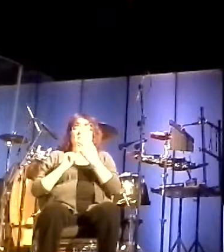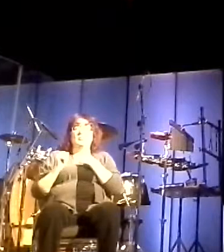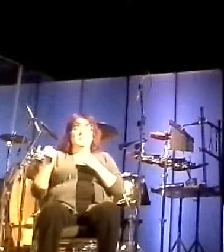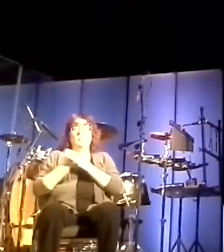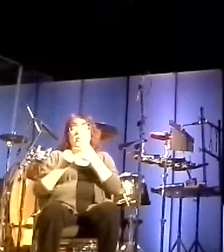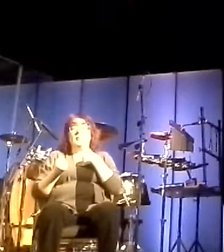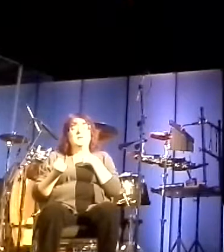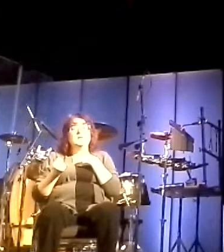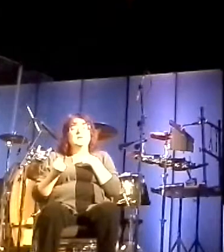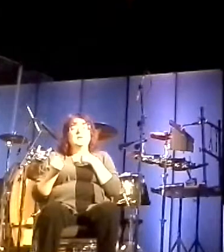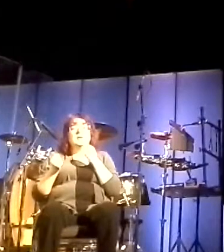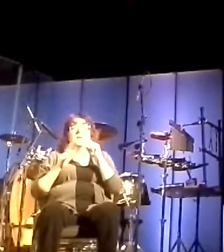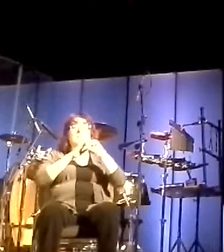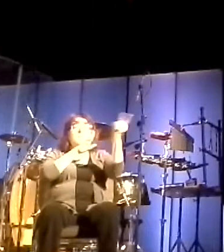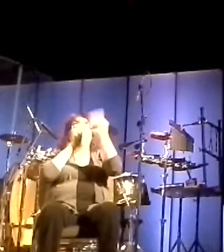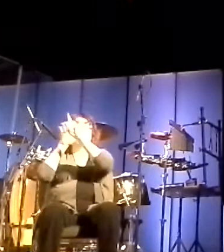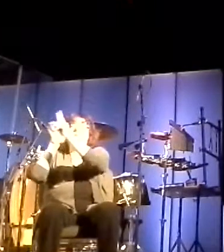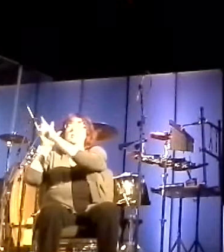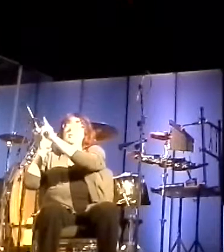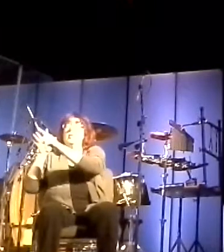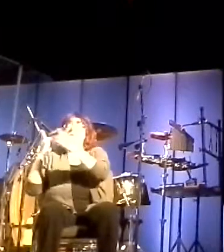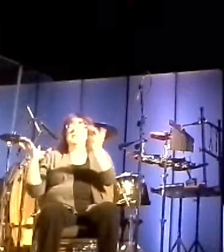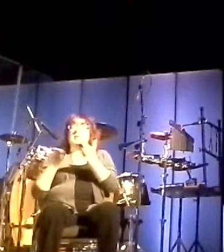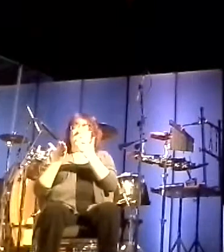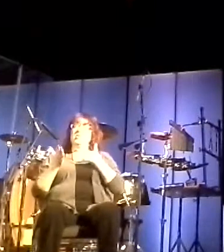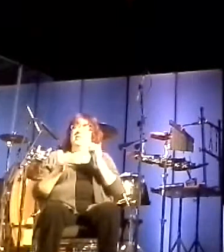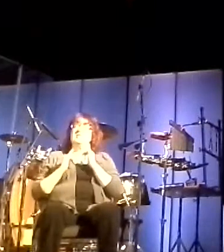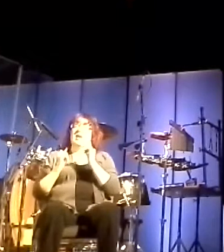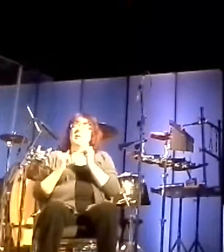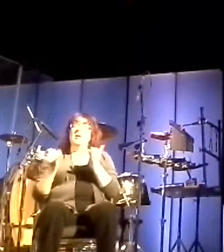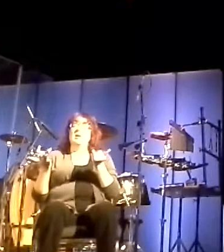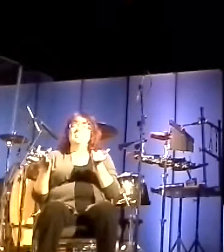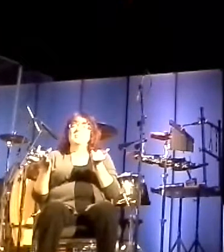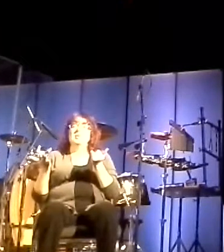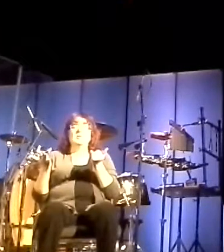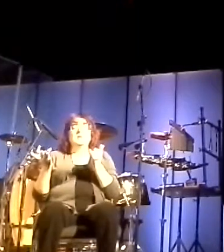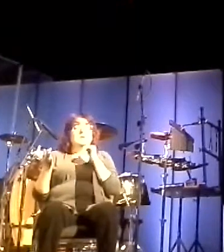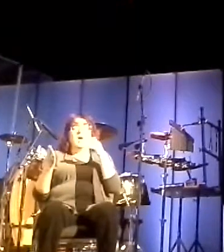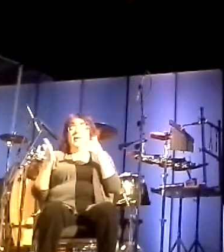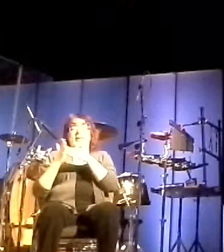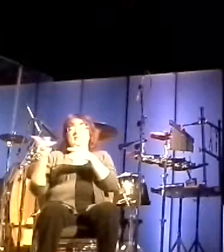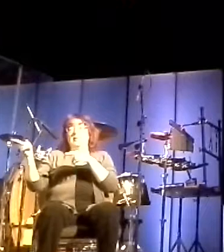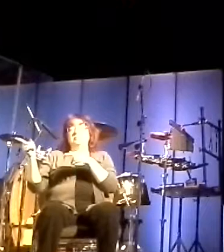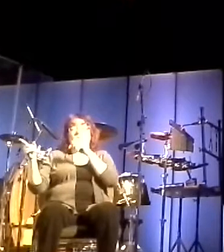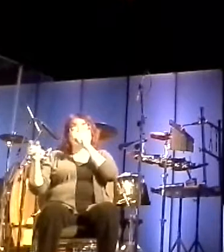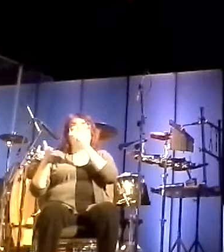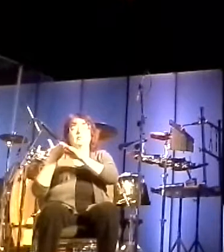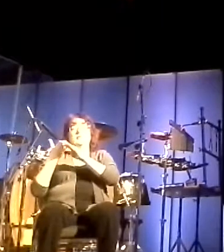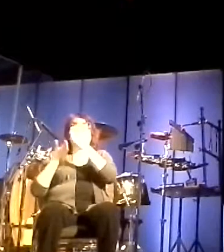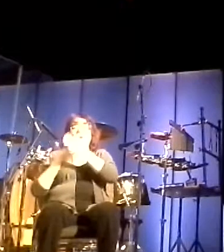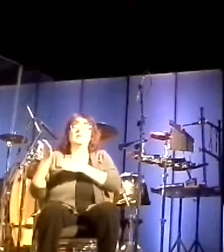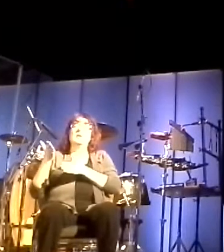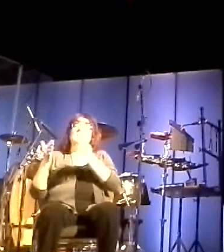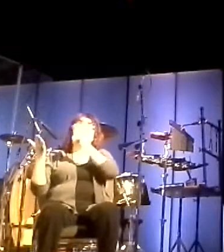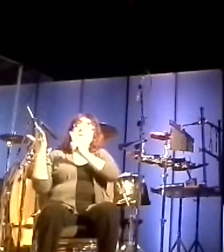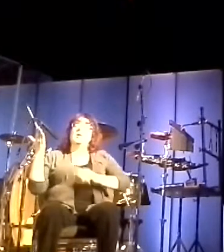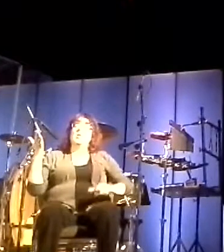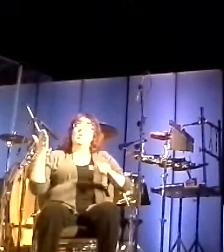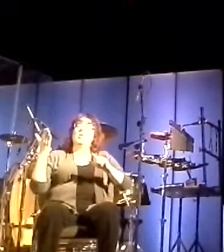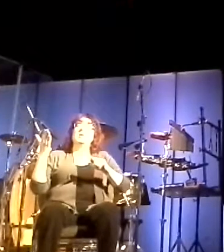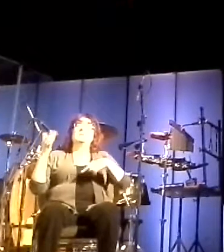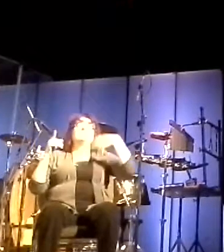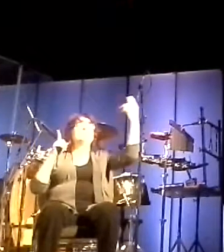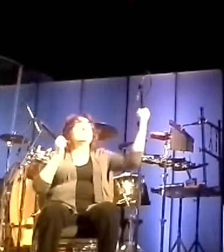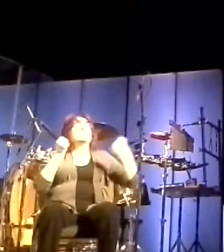support. Everyone deserted me." Maybe you're here today and you feel that way. "May it not be held against them, I love the forgiveness. But the Lord stood